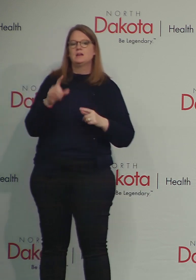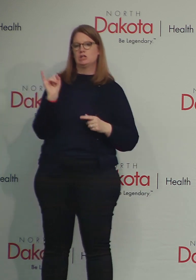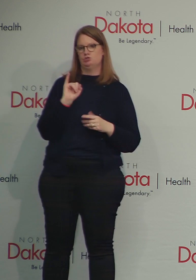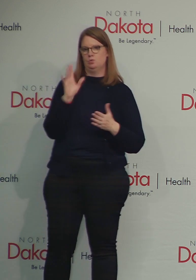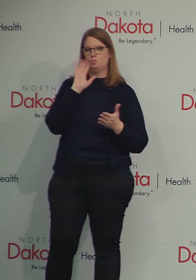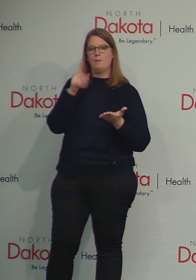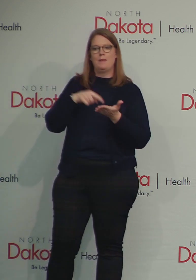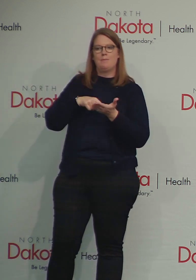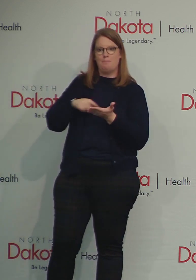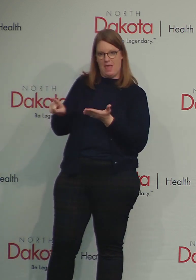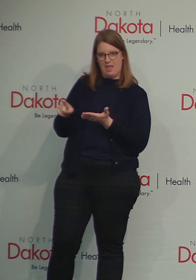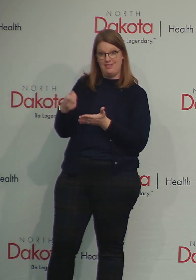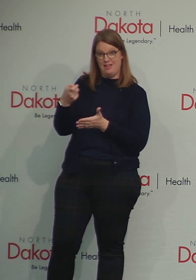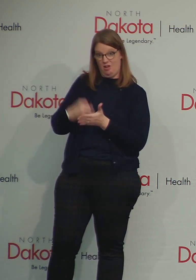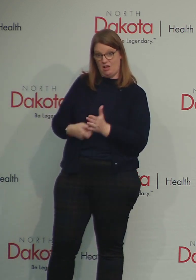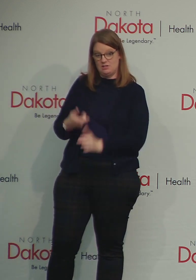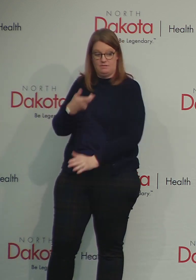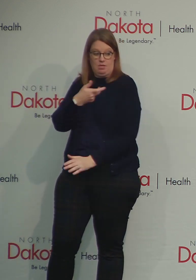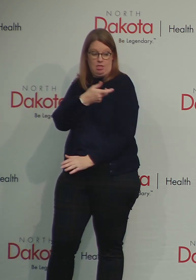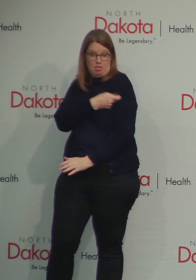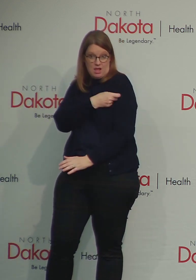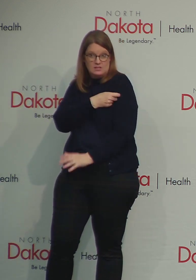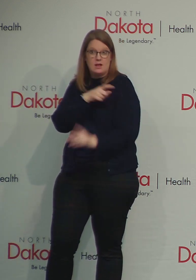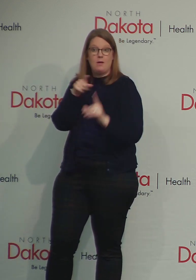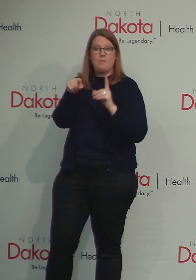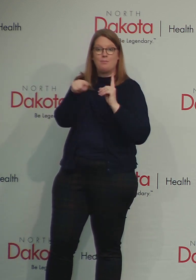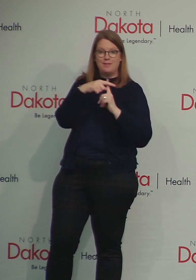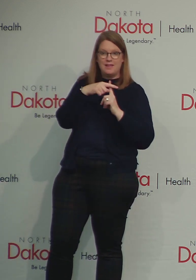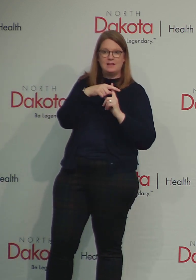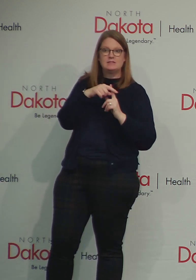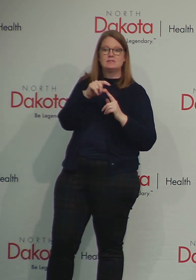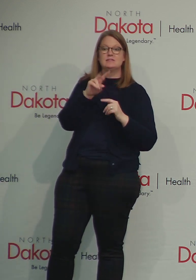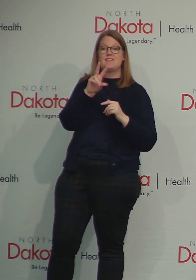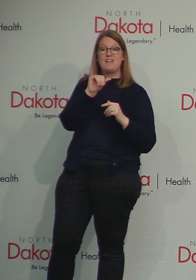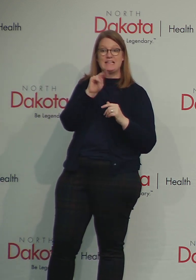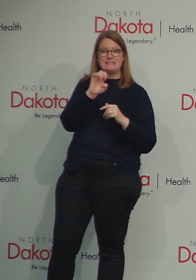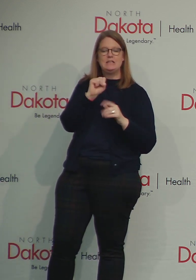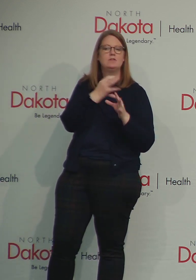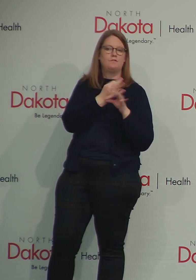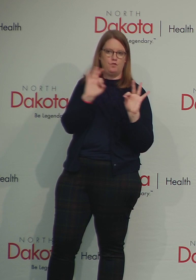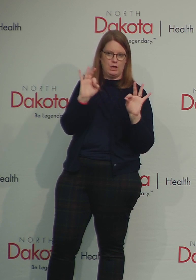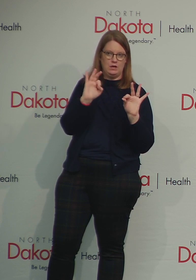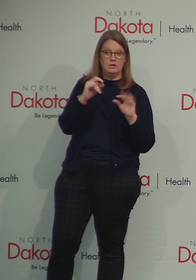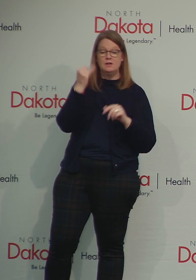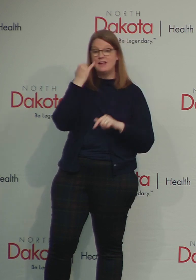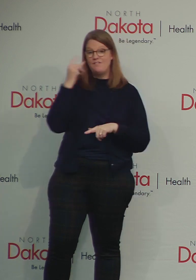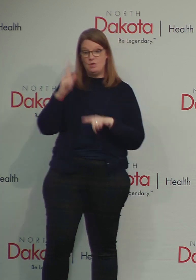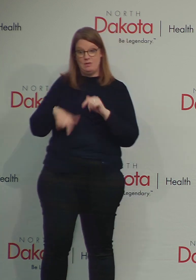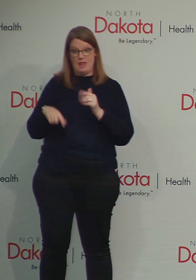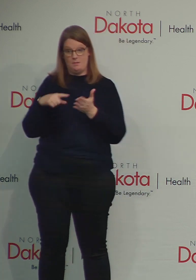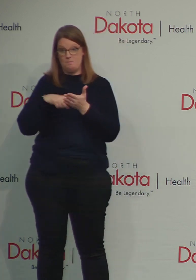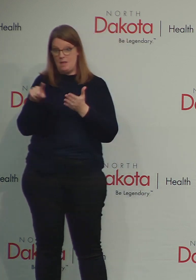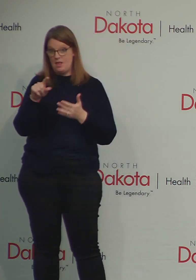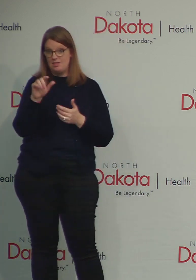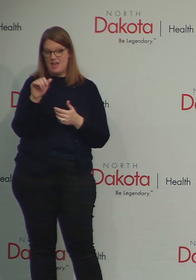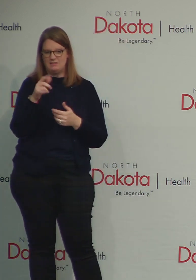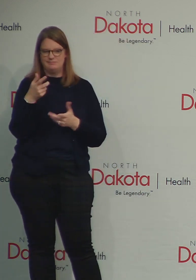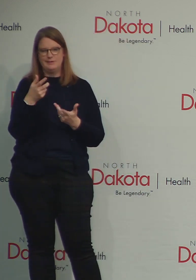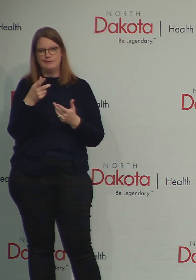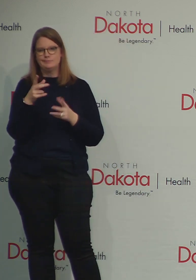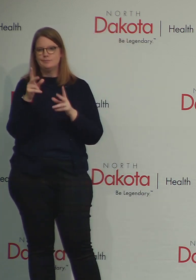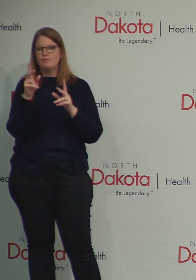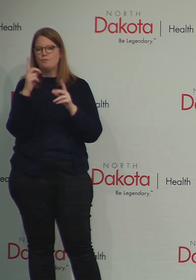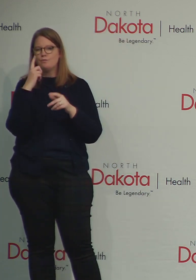of that administration fee. However, for people who don't have insurance and are unable to pay that admin fee,